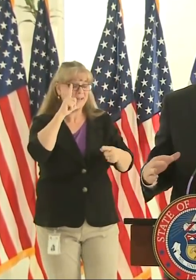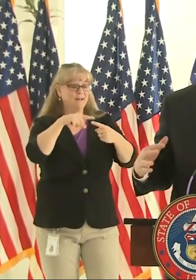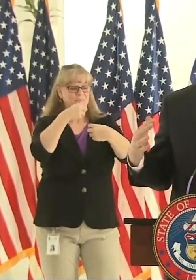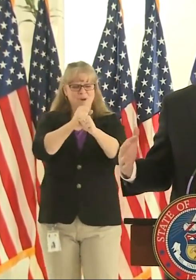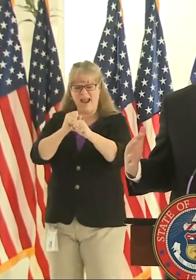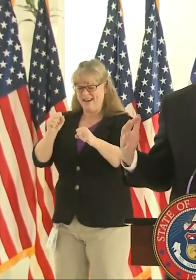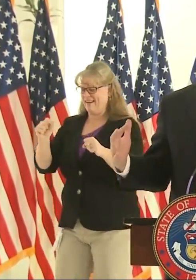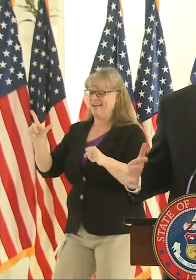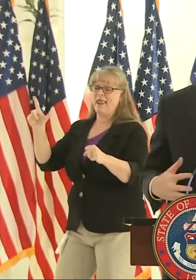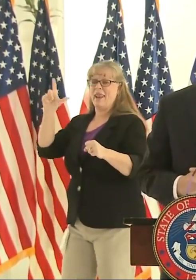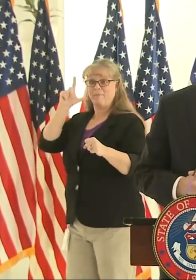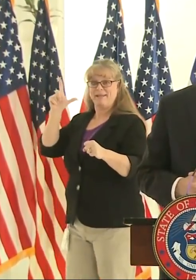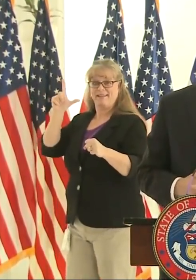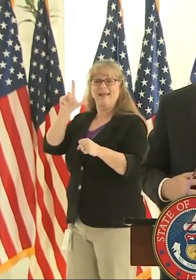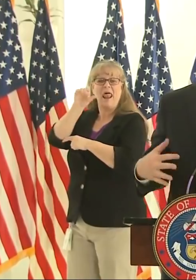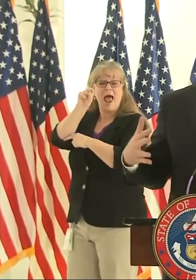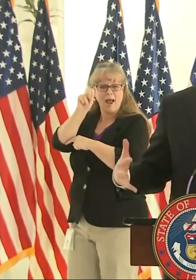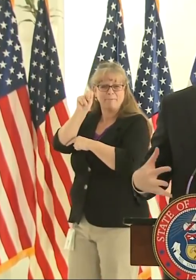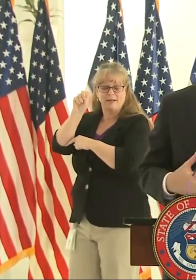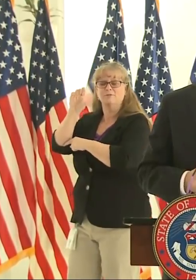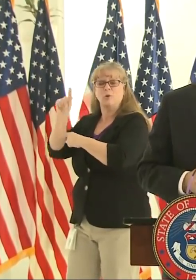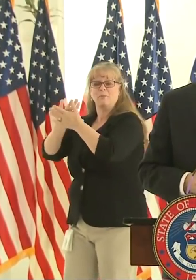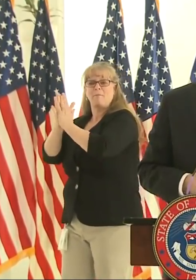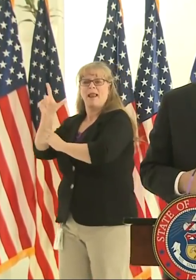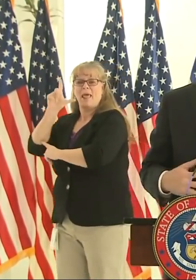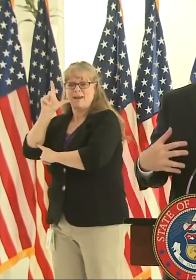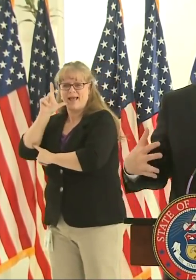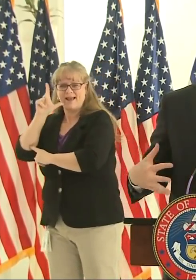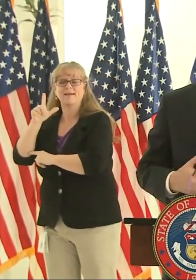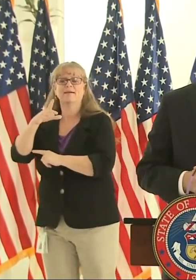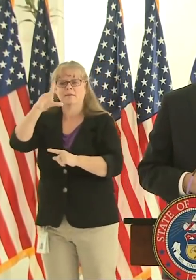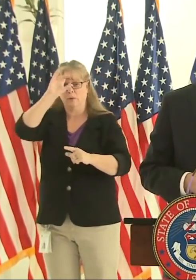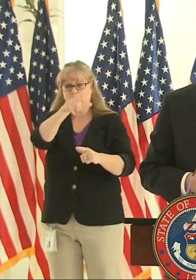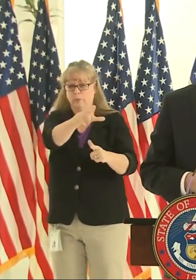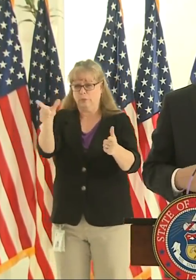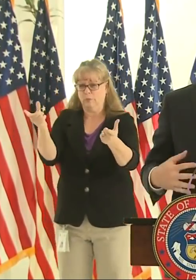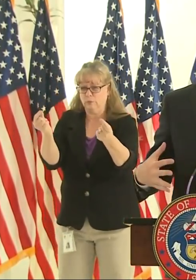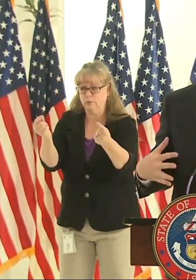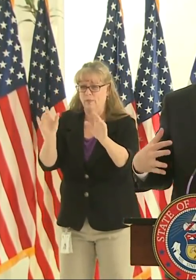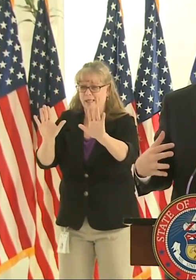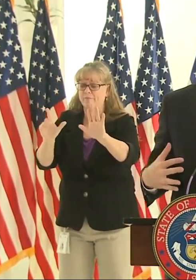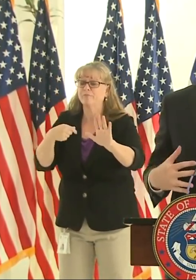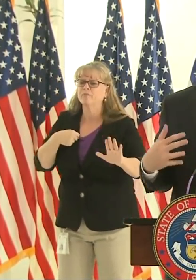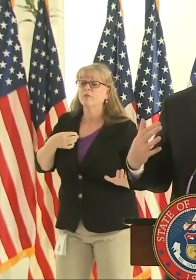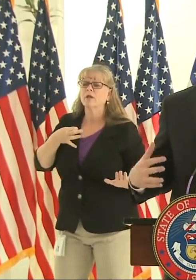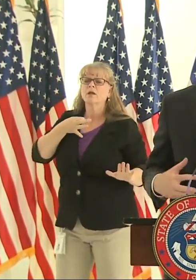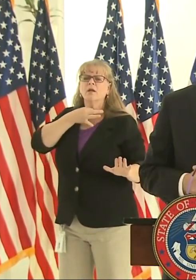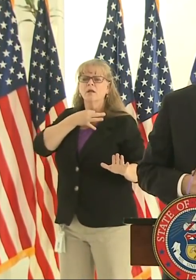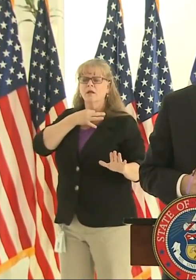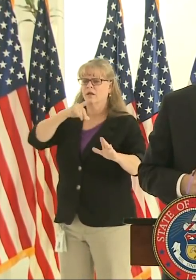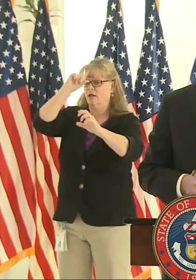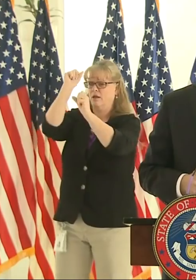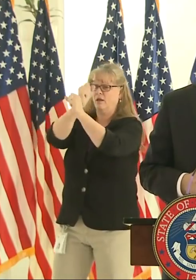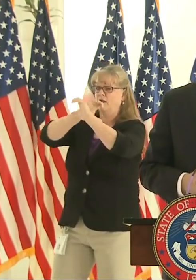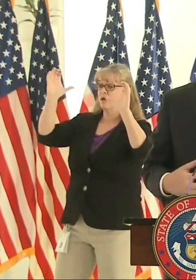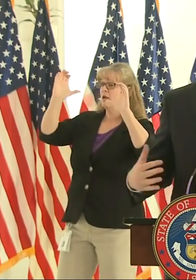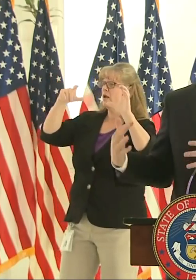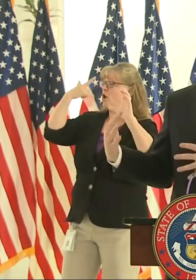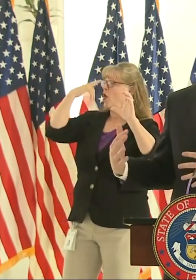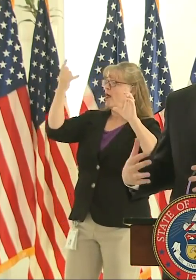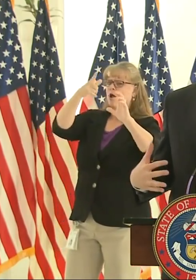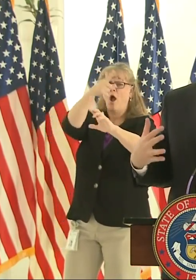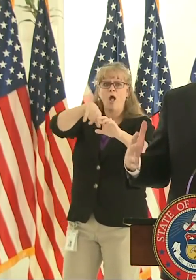Important information on what we're all eager to know, and what does the future look like as the stay-at-home order ends? How are we able to prevent our hospitals from being overwhelmed?